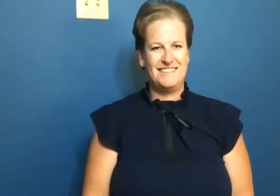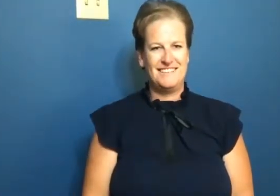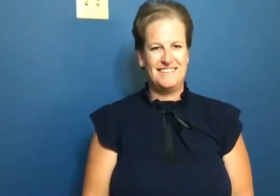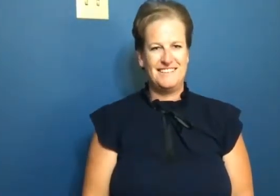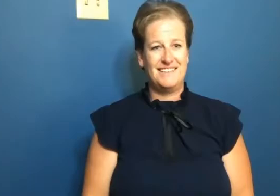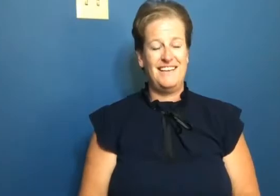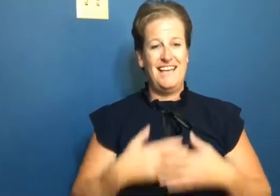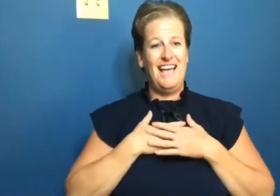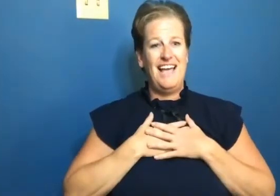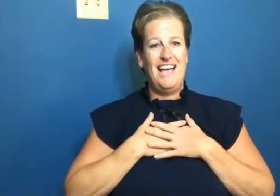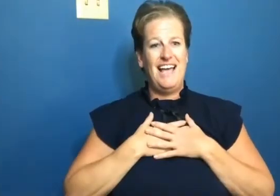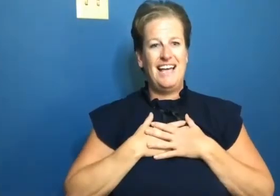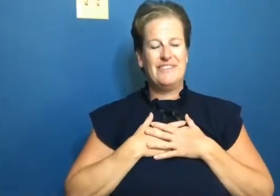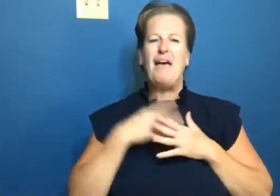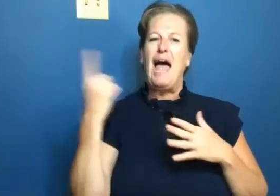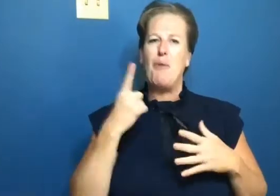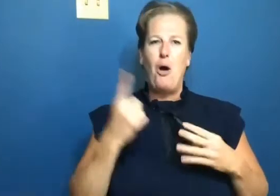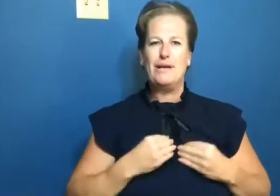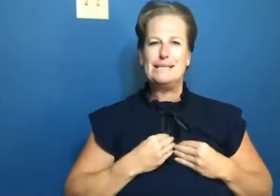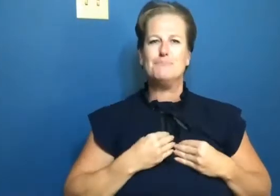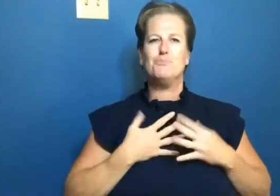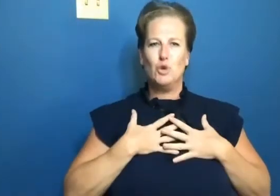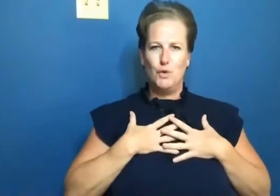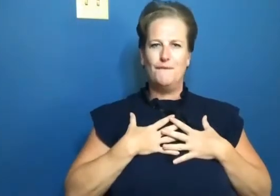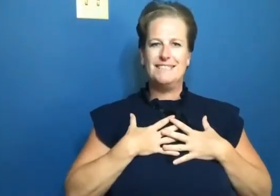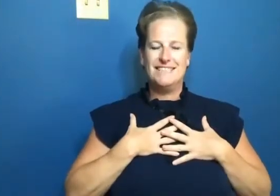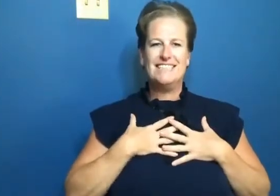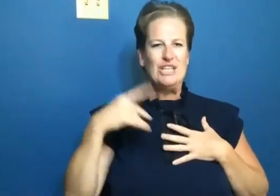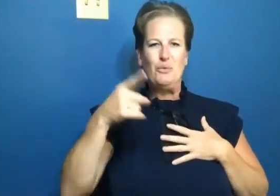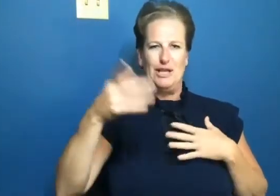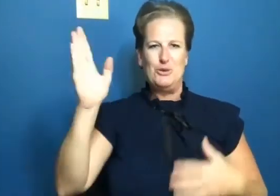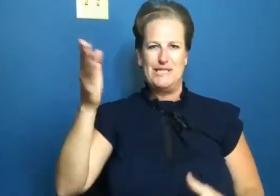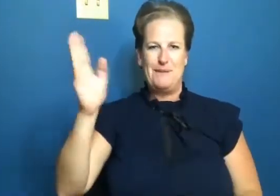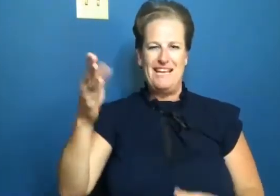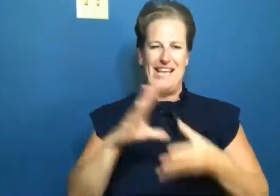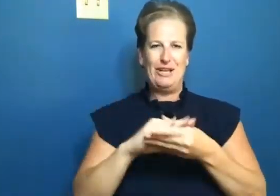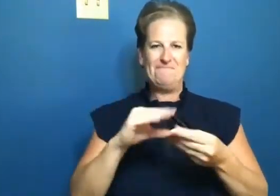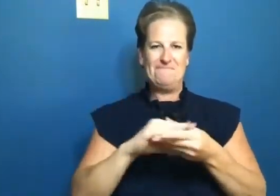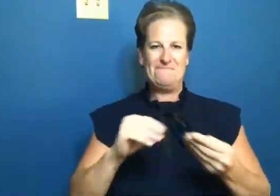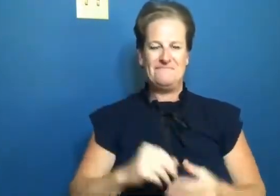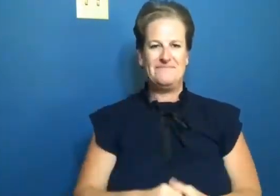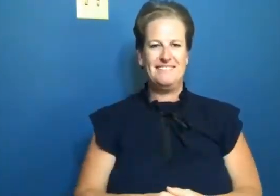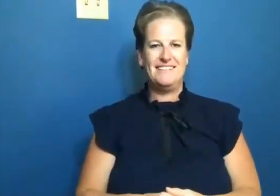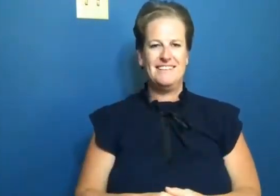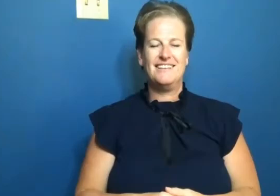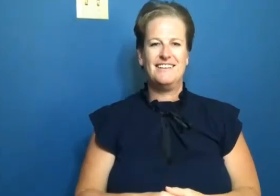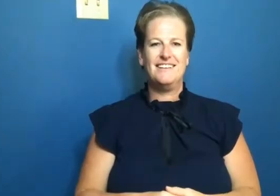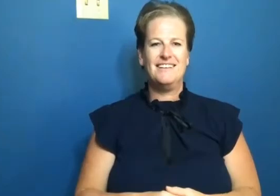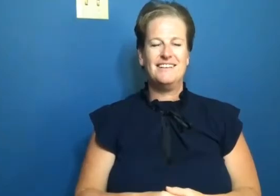I'm always moved when you speak. But I think what really started the connection I had today,